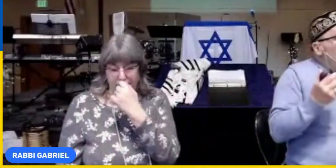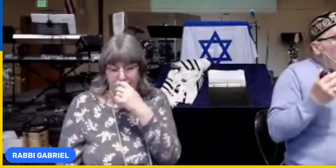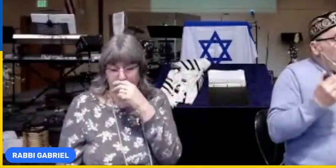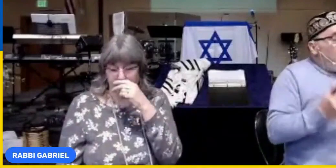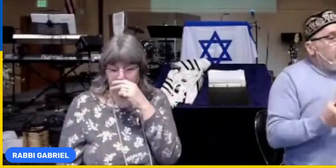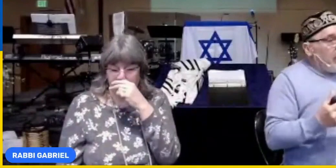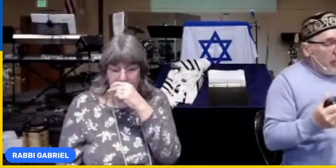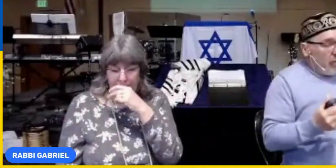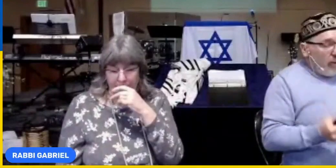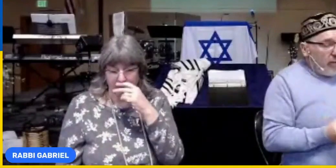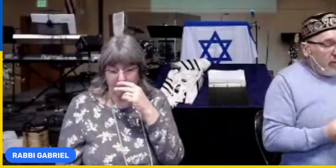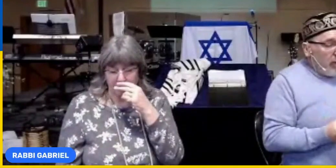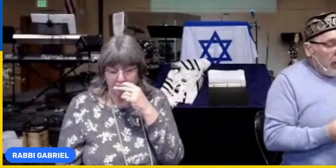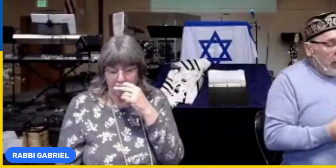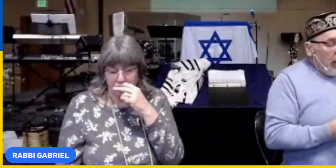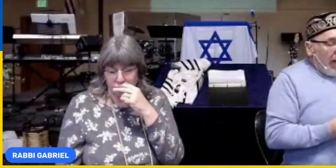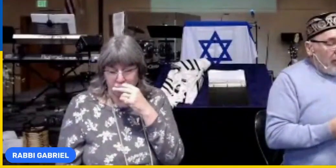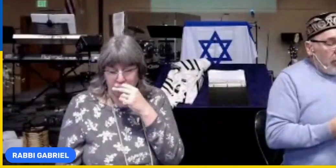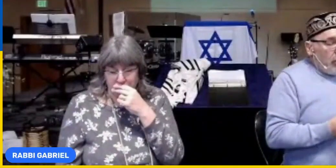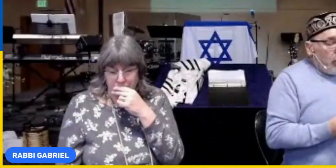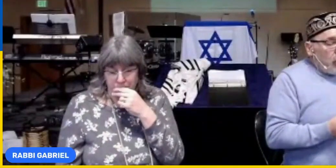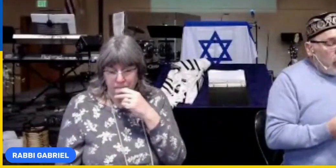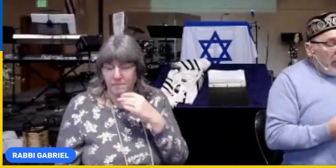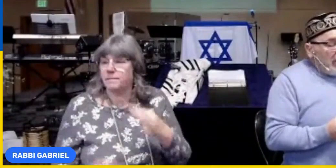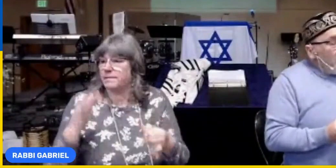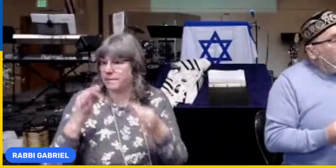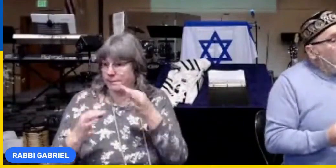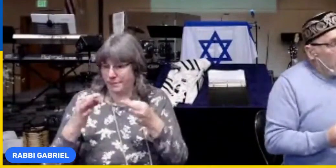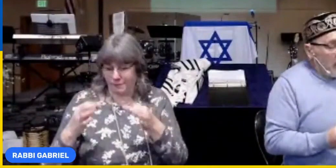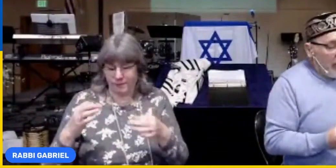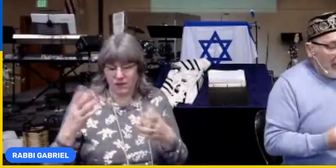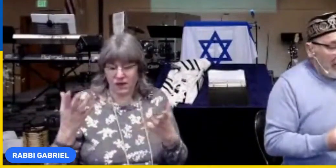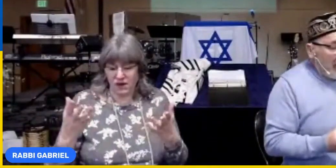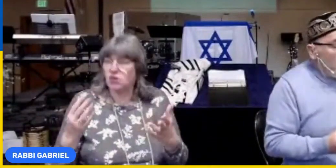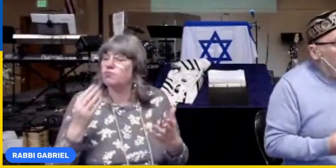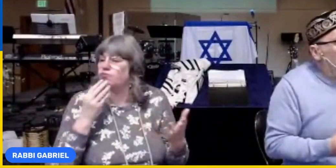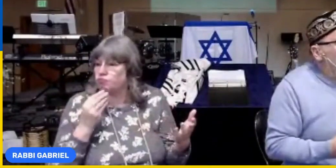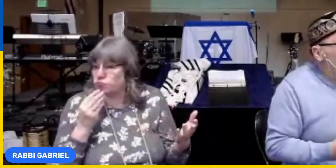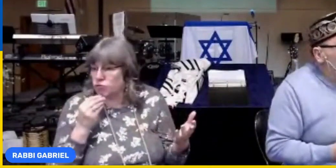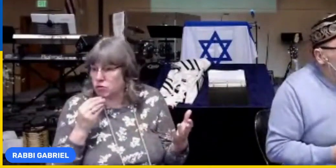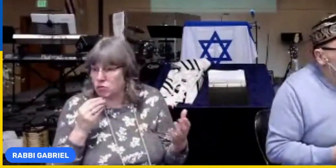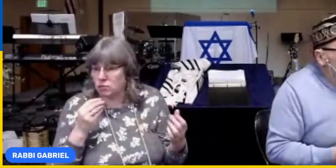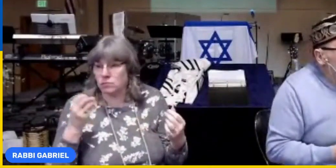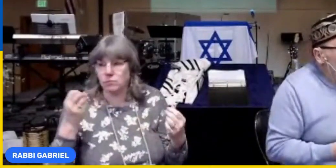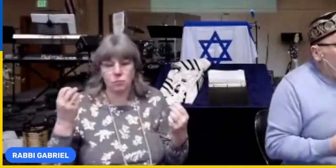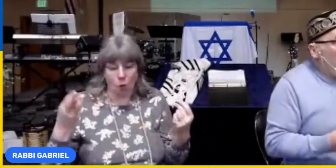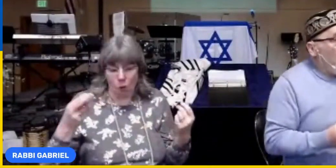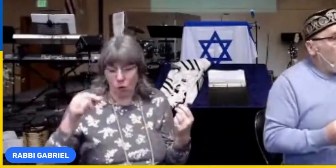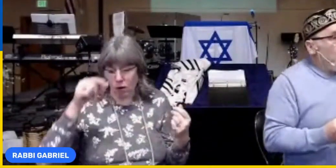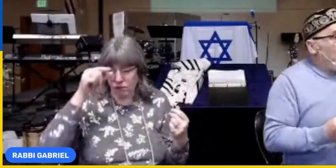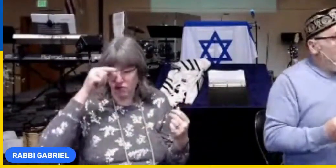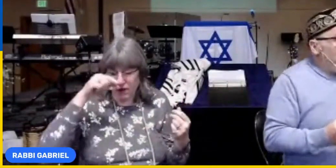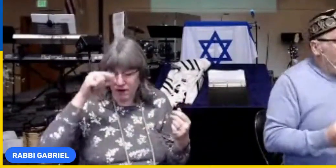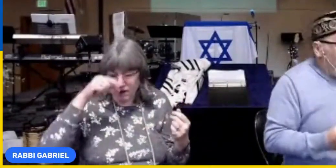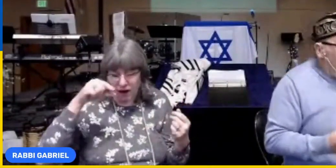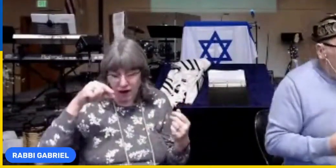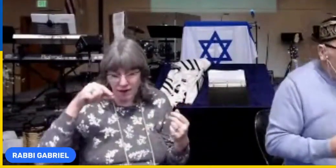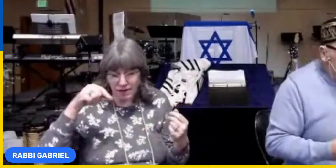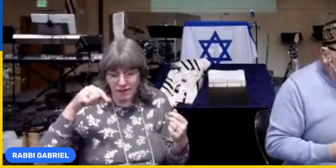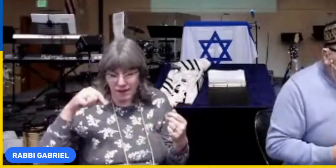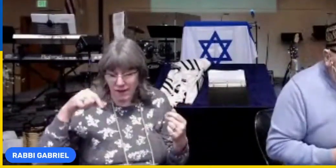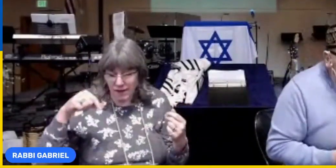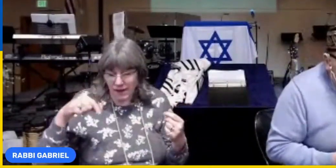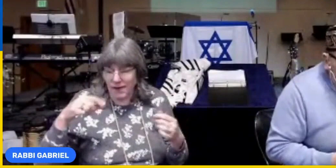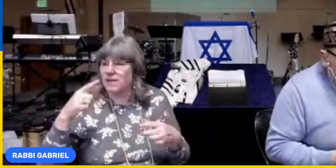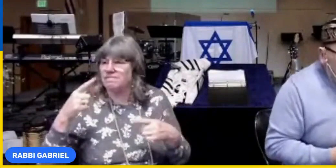How, whether as a 21st century Jew or